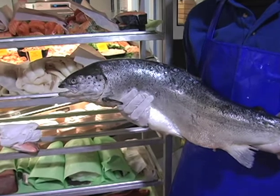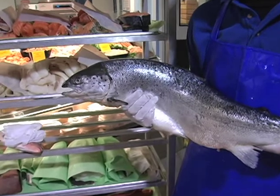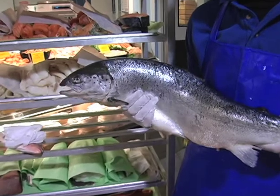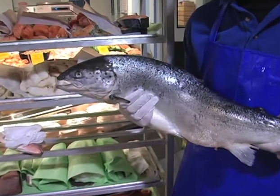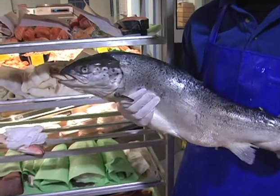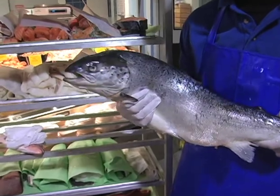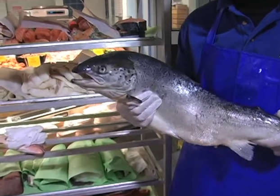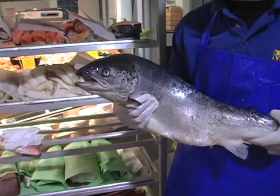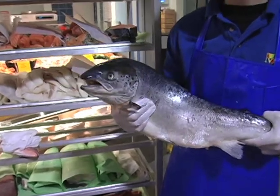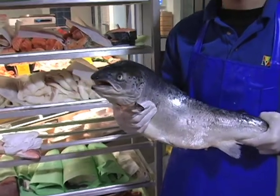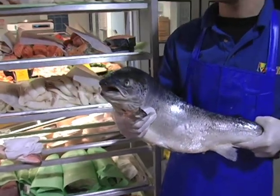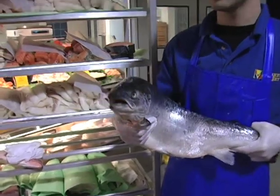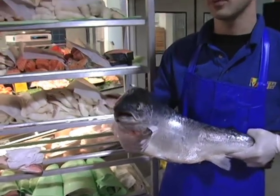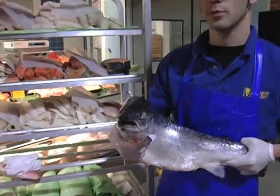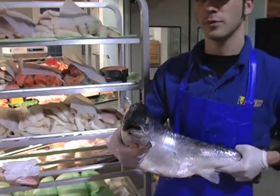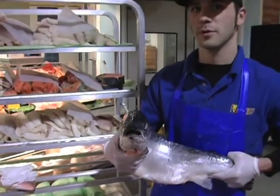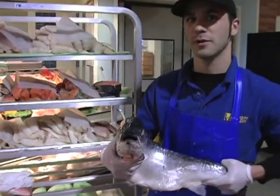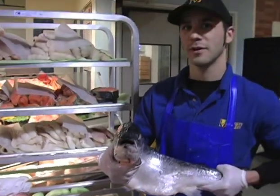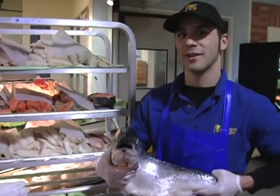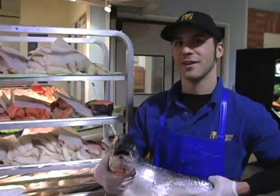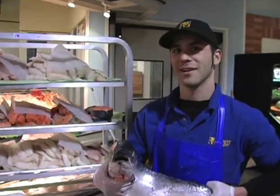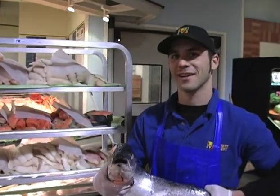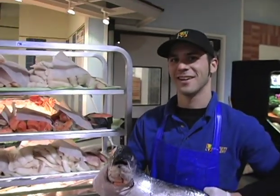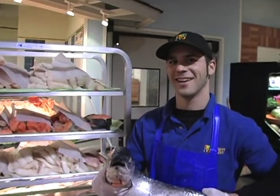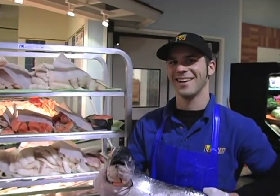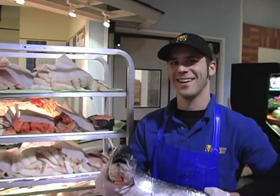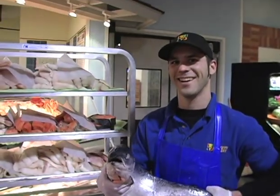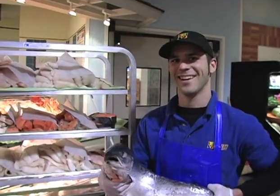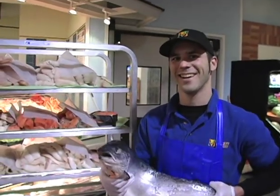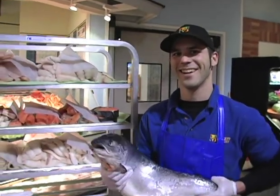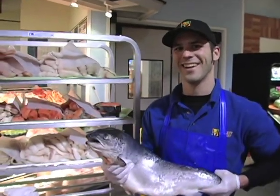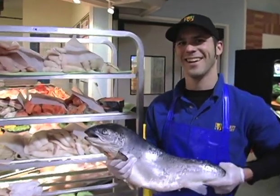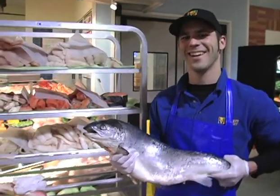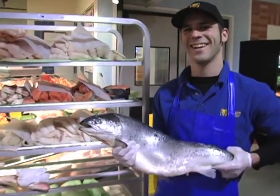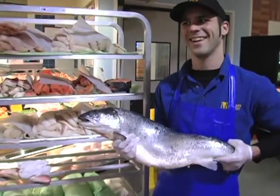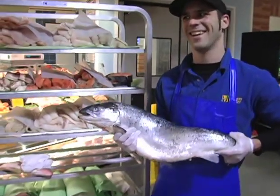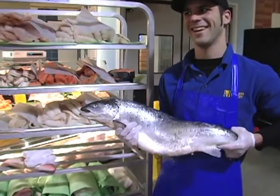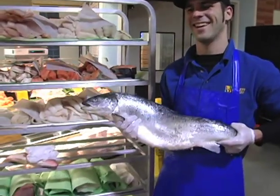Oh, big fish. Oh, yes, a very, very big fish.